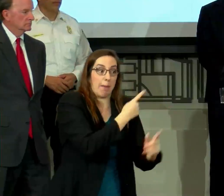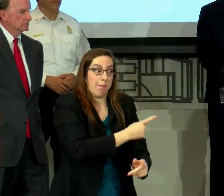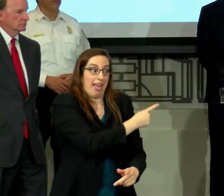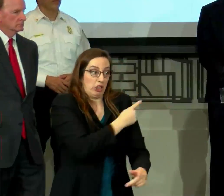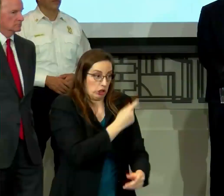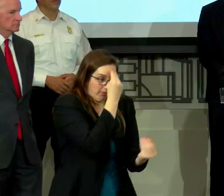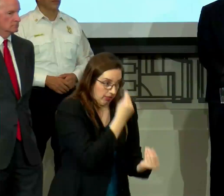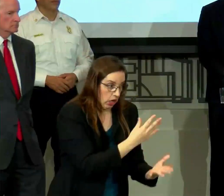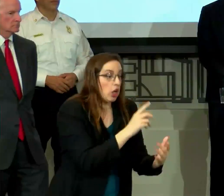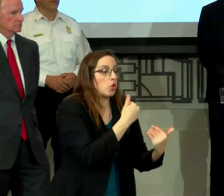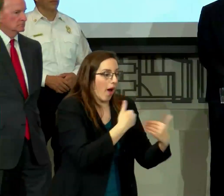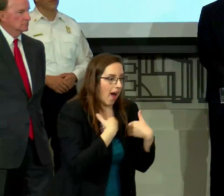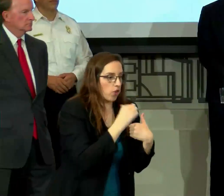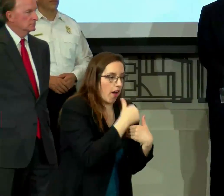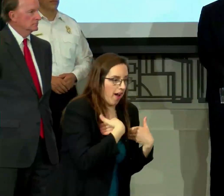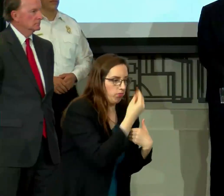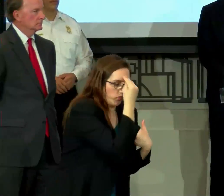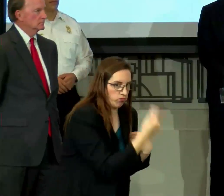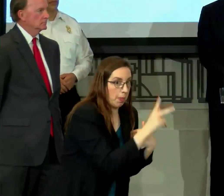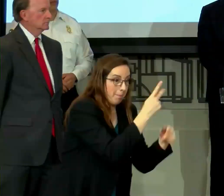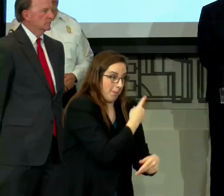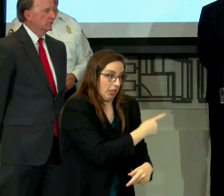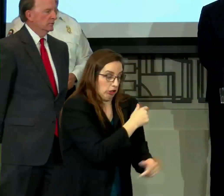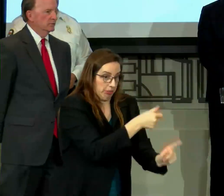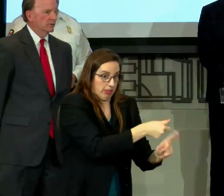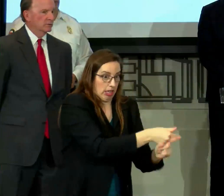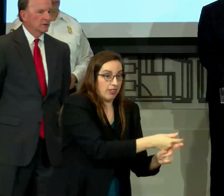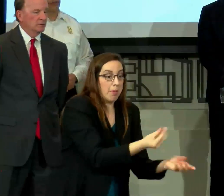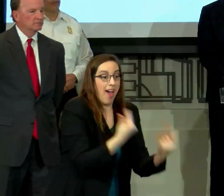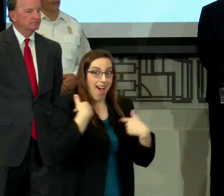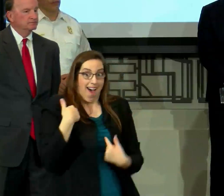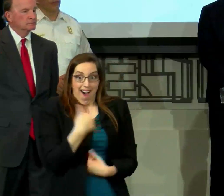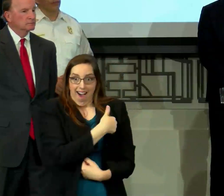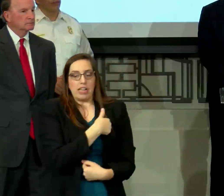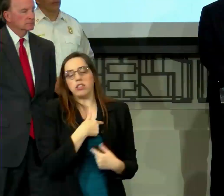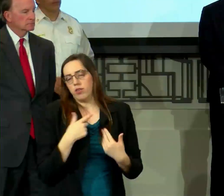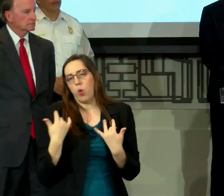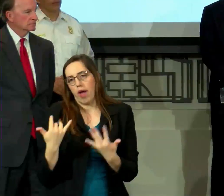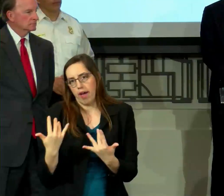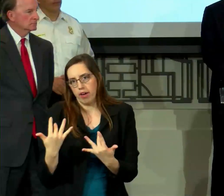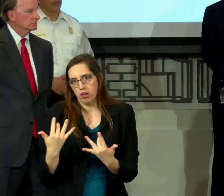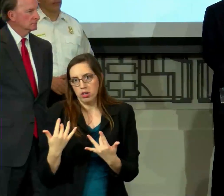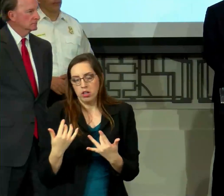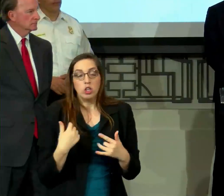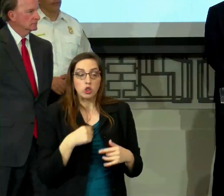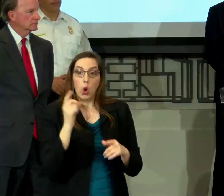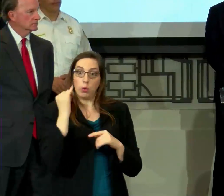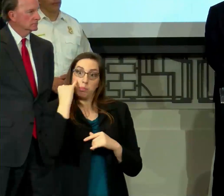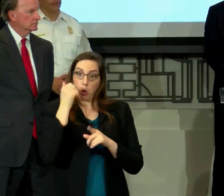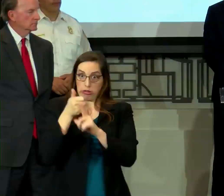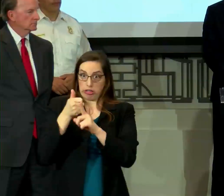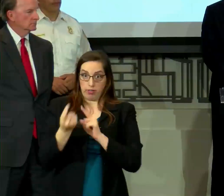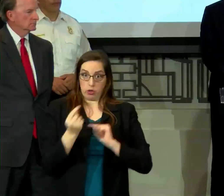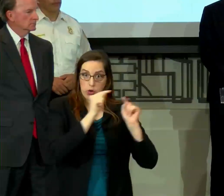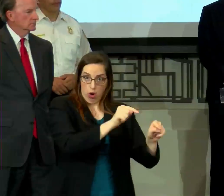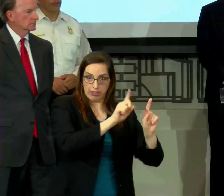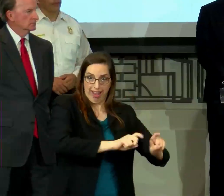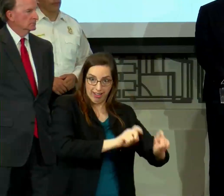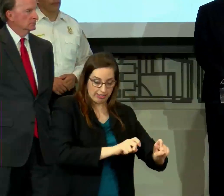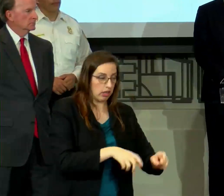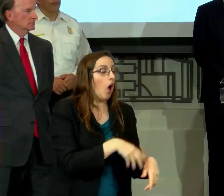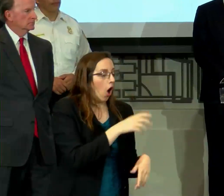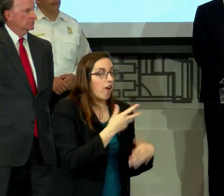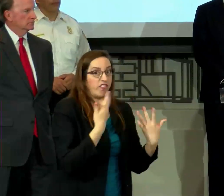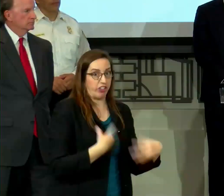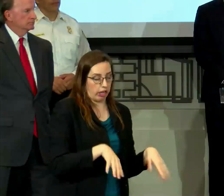us until So later. that's like 48 hours or 2 days for? So if you went through one of the sites, you were handed a piece of paper and you were told that you would either get a